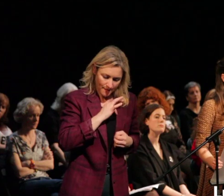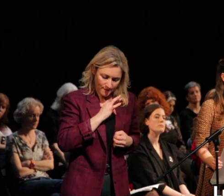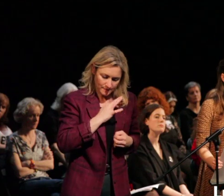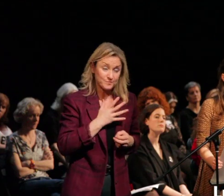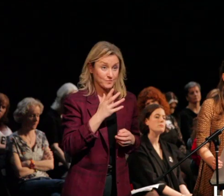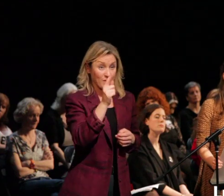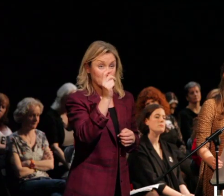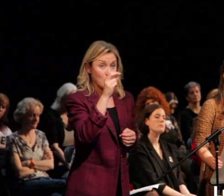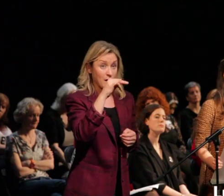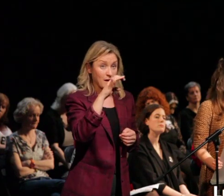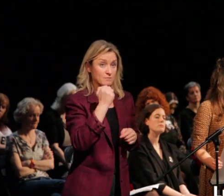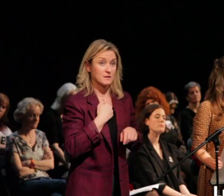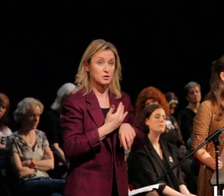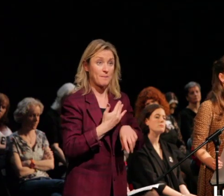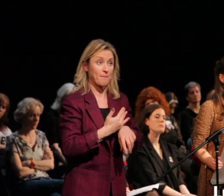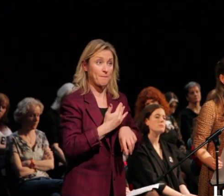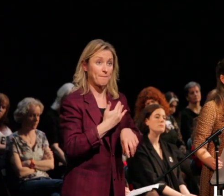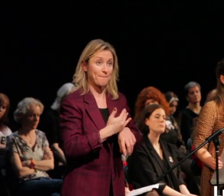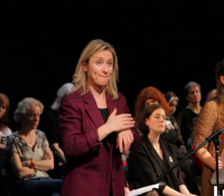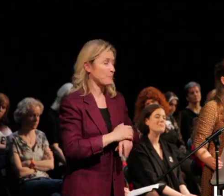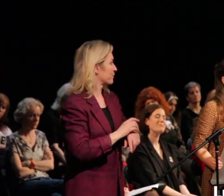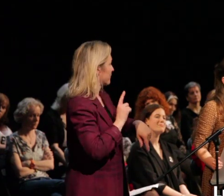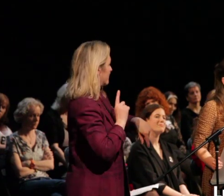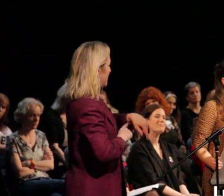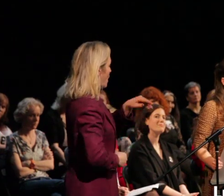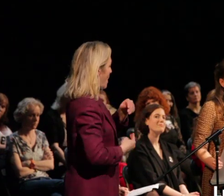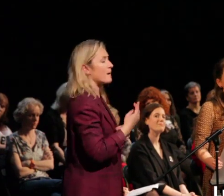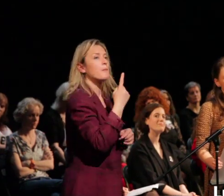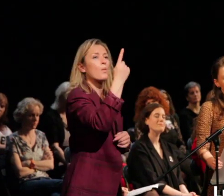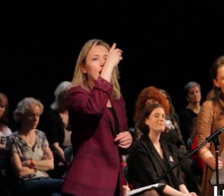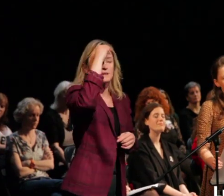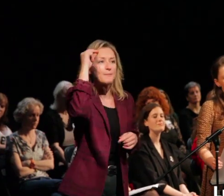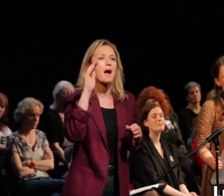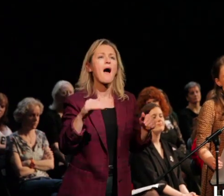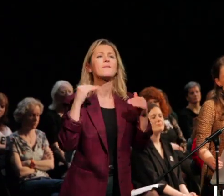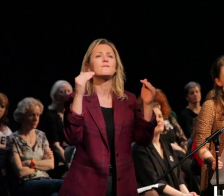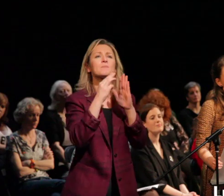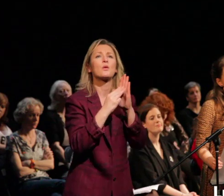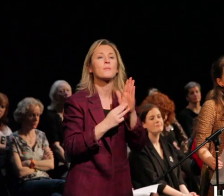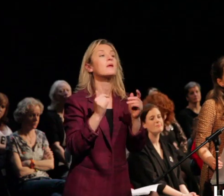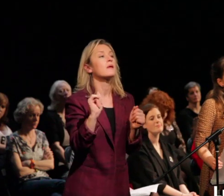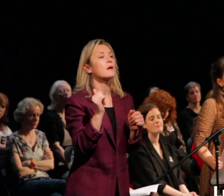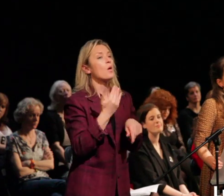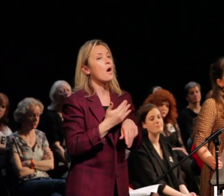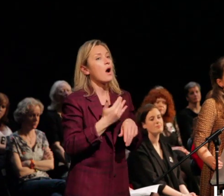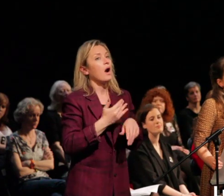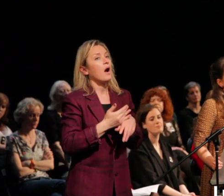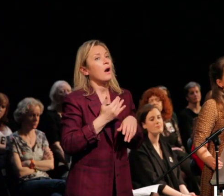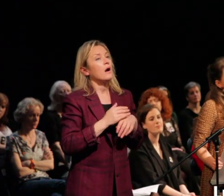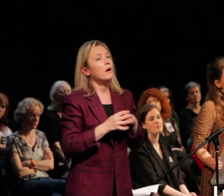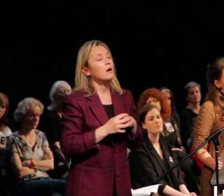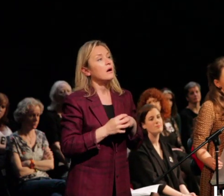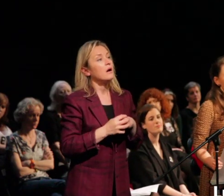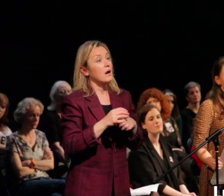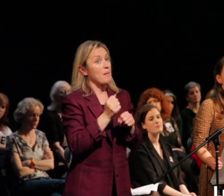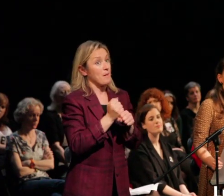So just to give you one example before I know my time is up, our advanced programme is a piece of work that we are